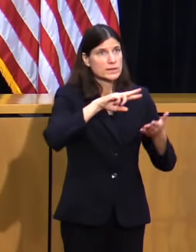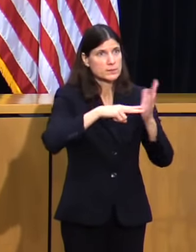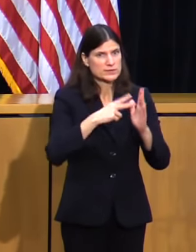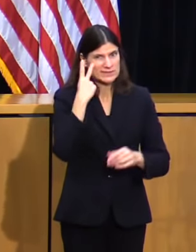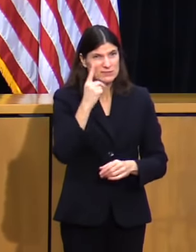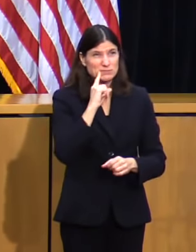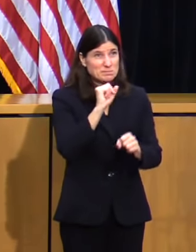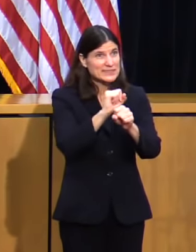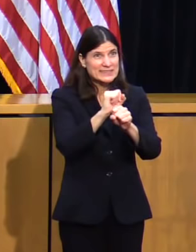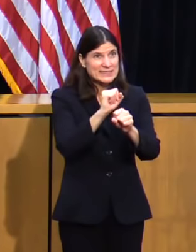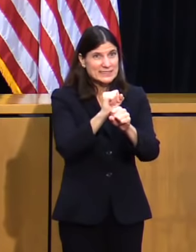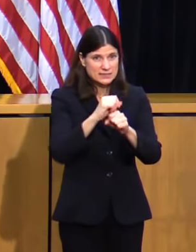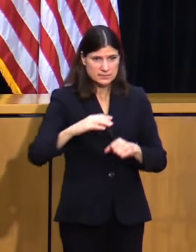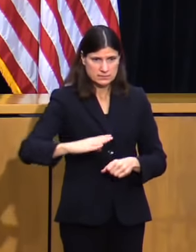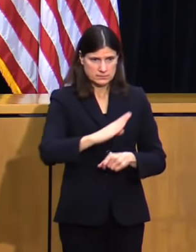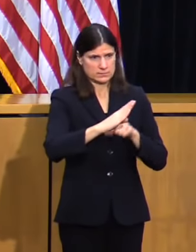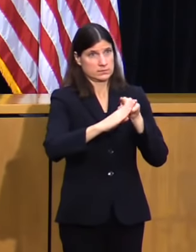that we get our arms around this.